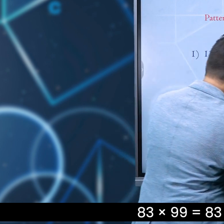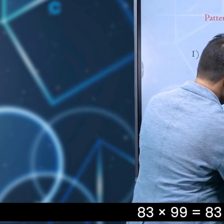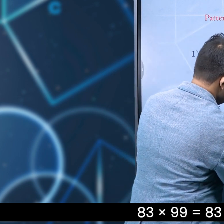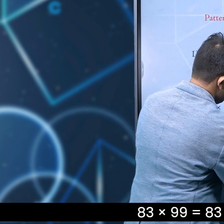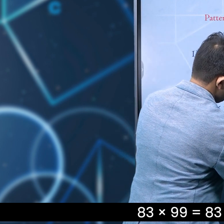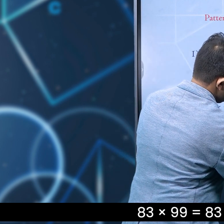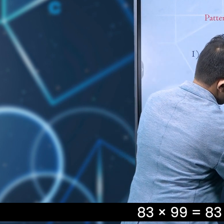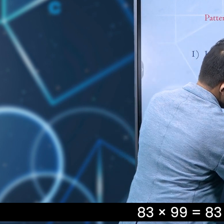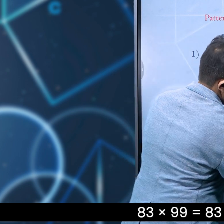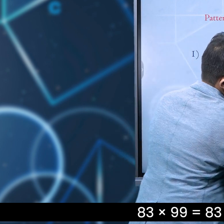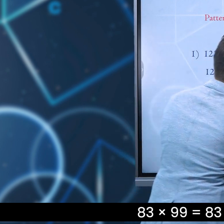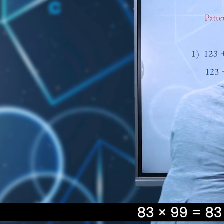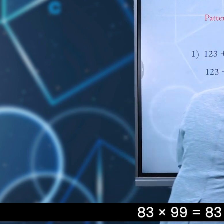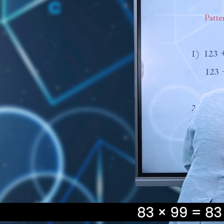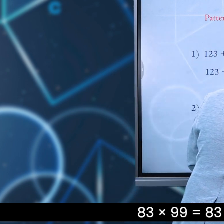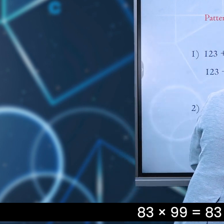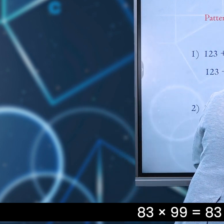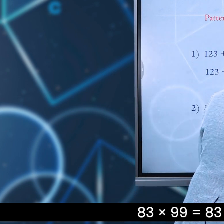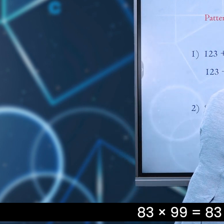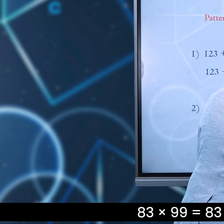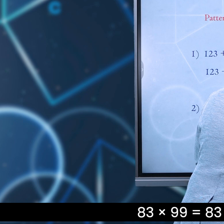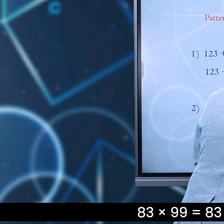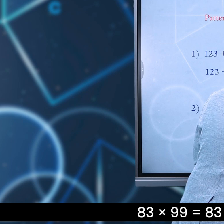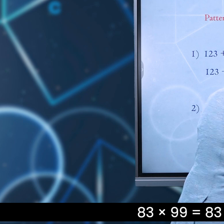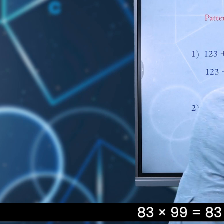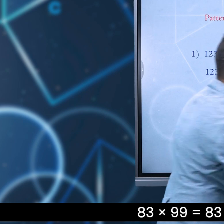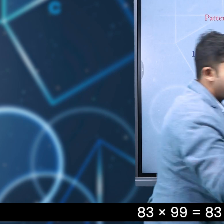into 1, 83 is equal to